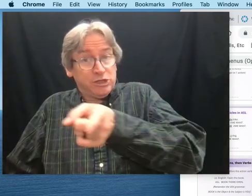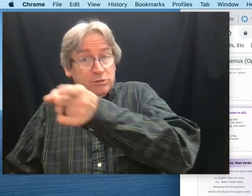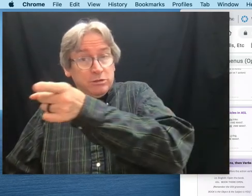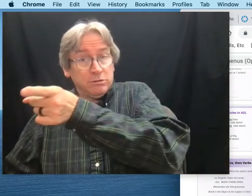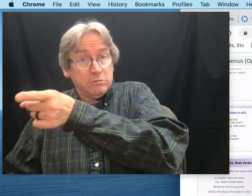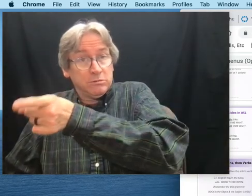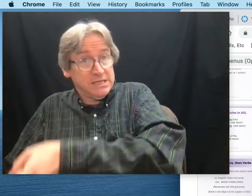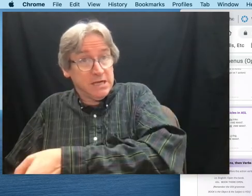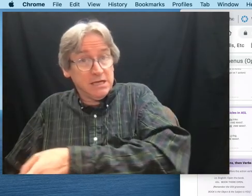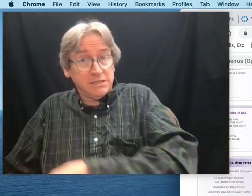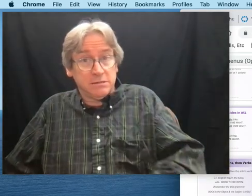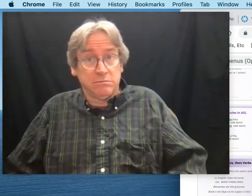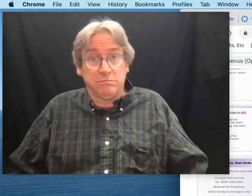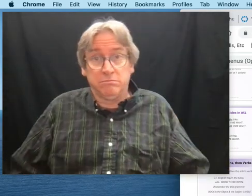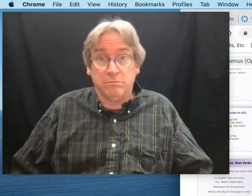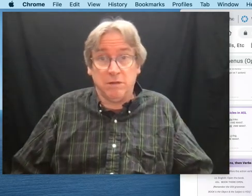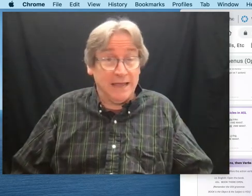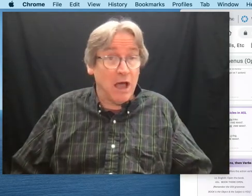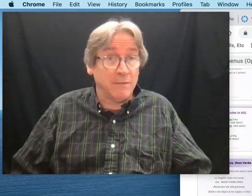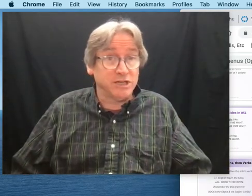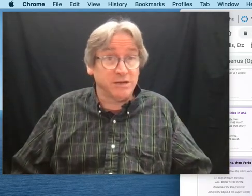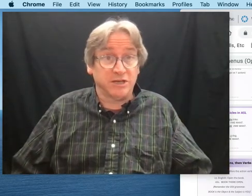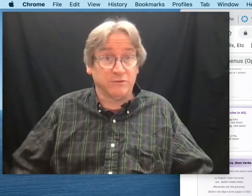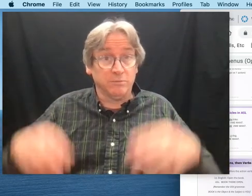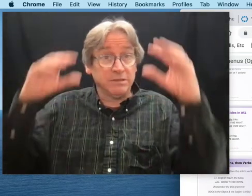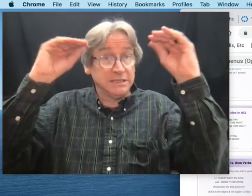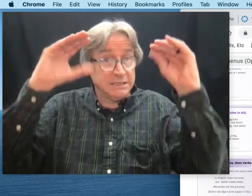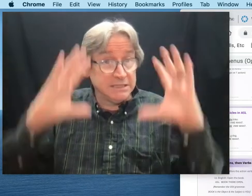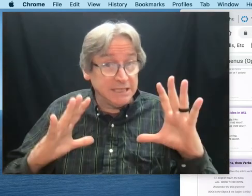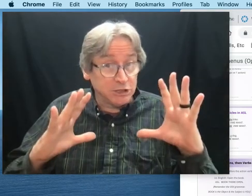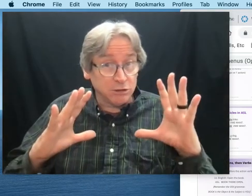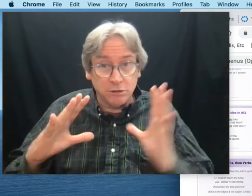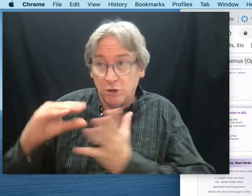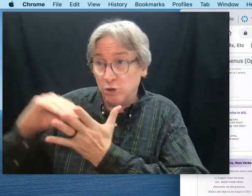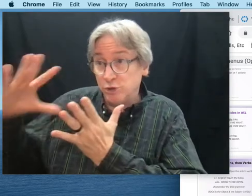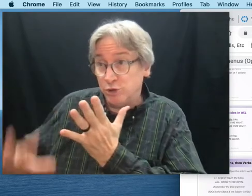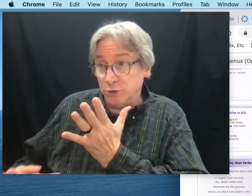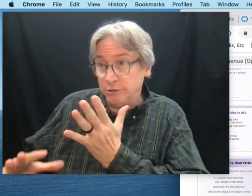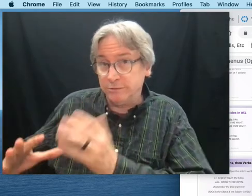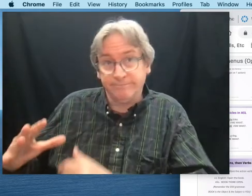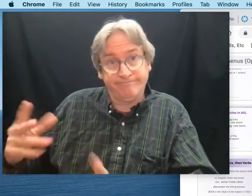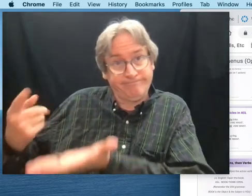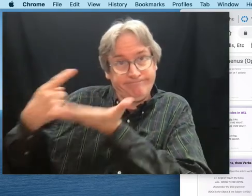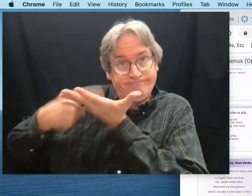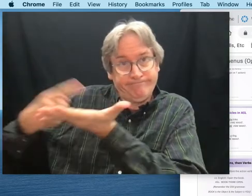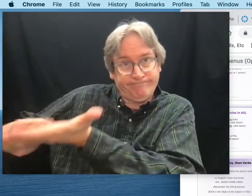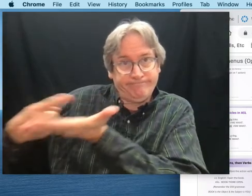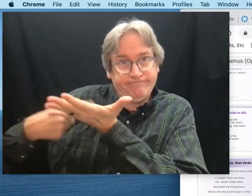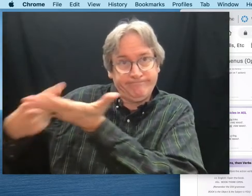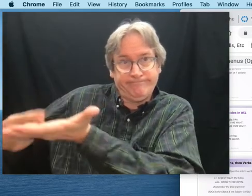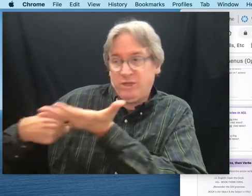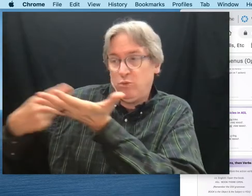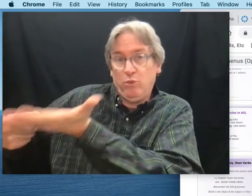Teacher, student, discuss. Again, the object, subject, verb. Teacher, student,